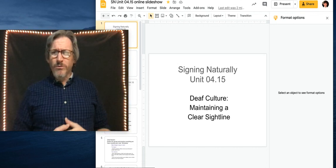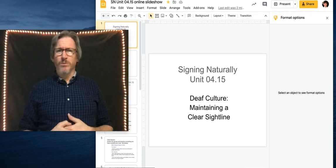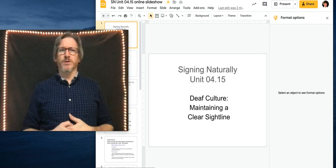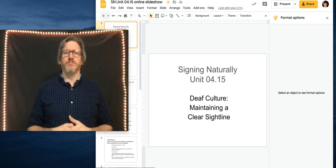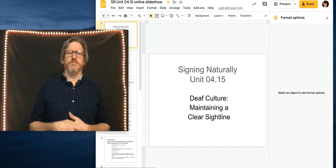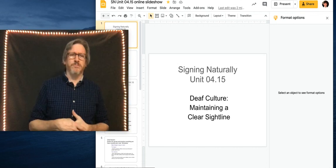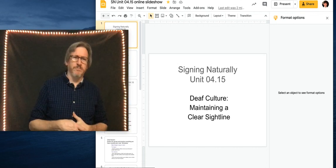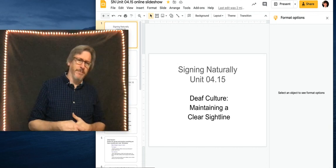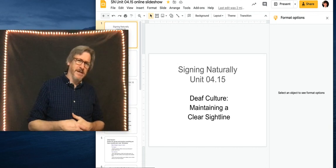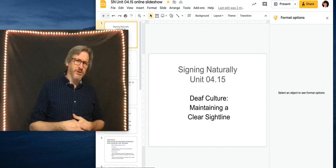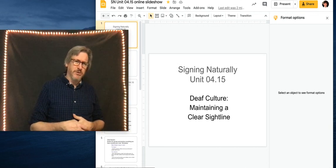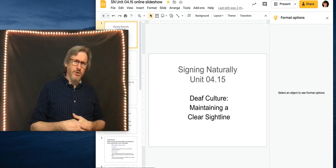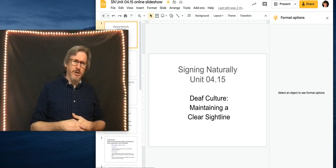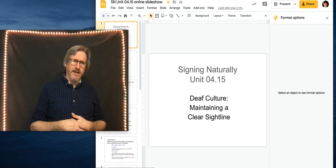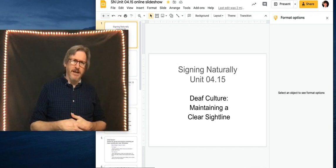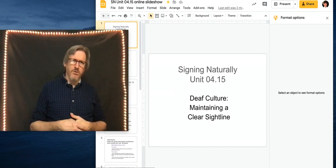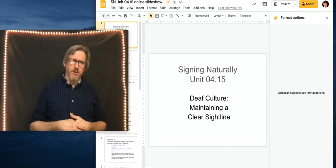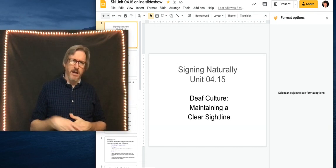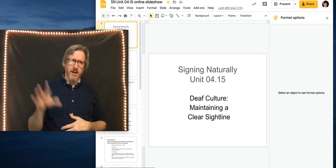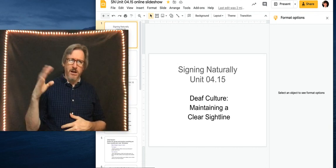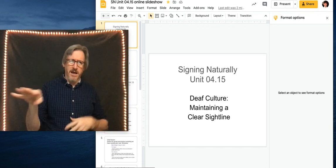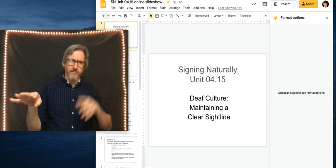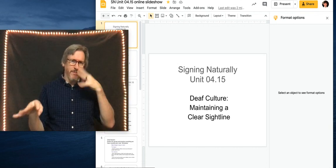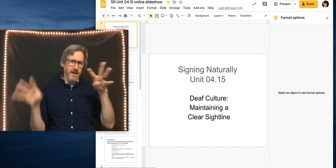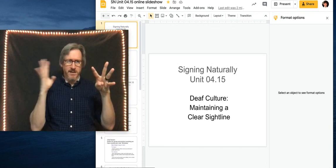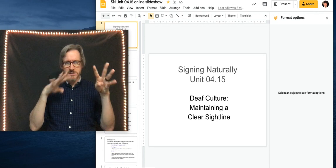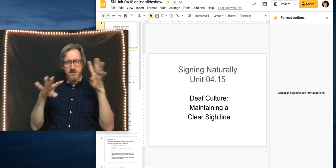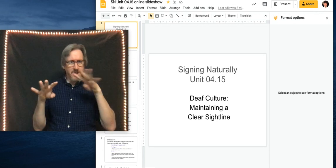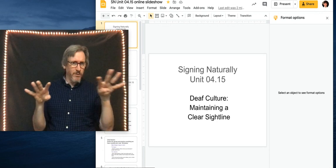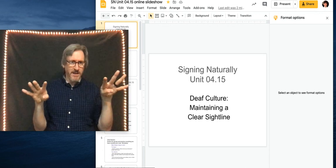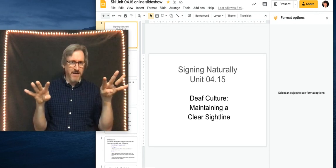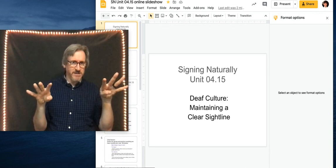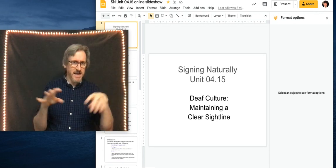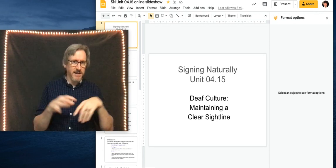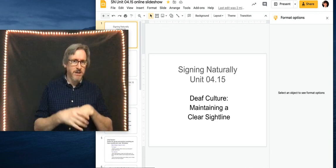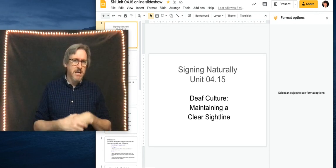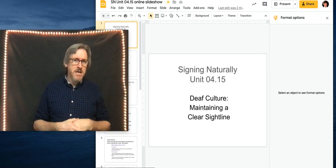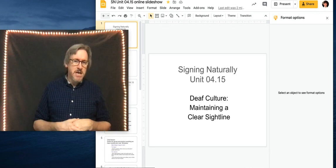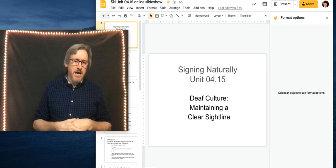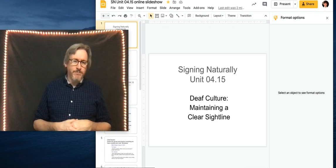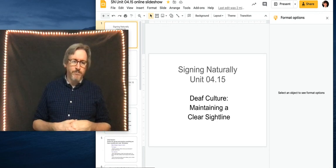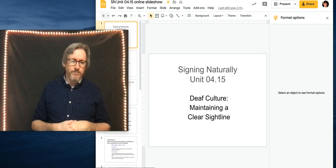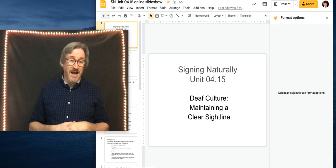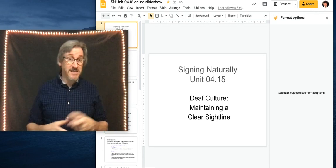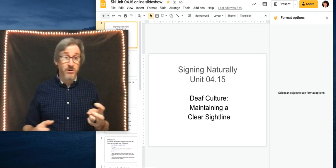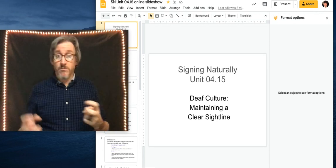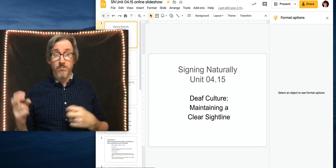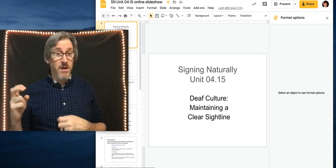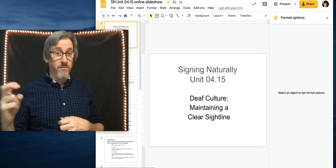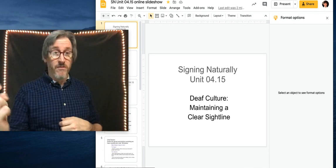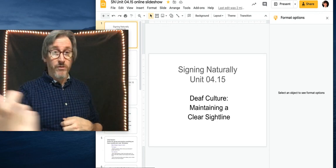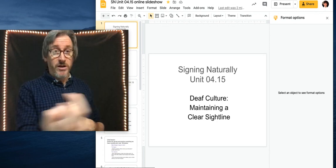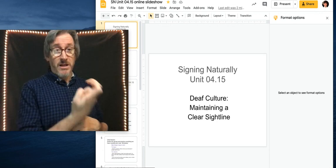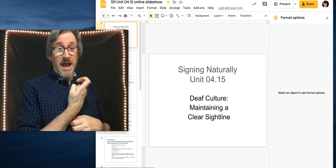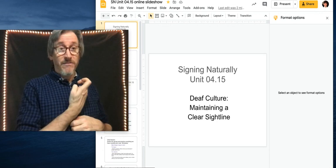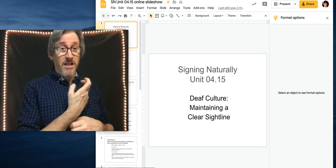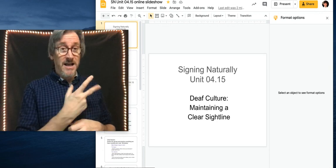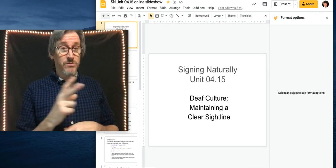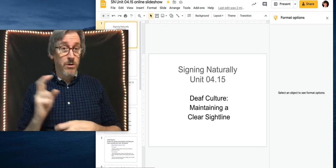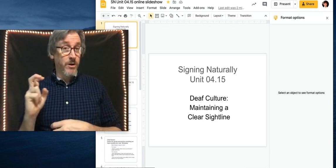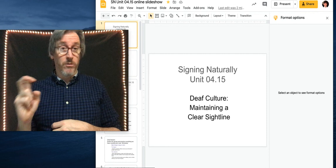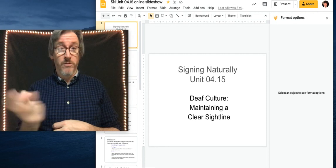quite rude, because you're totally ignoring everybody else and what they have to say. I start every